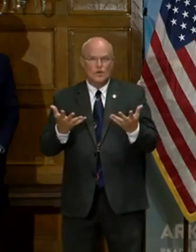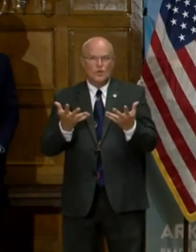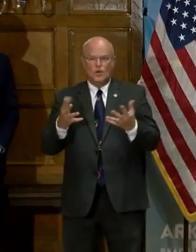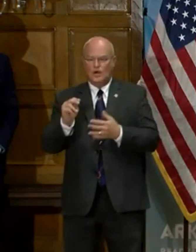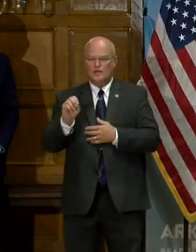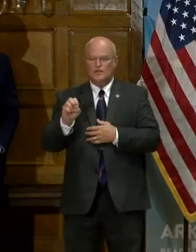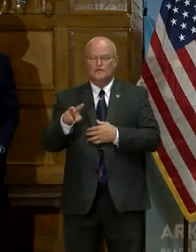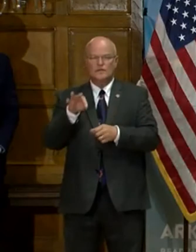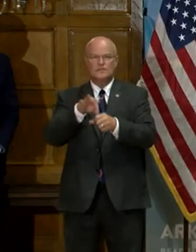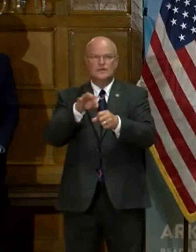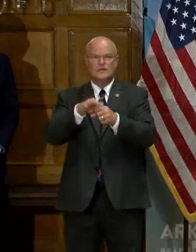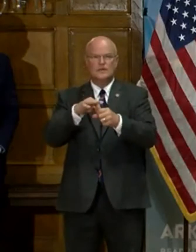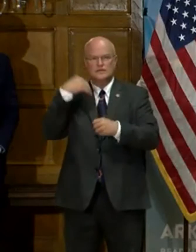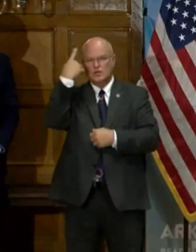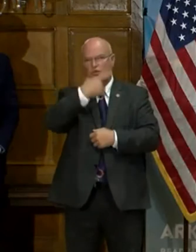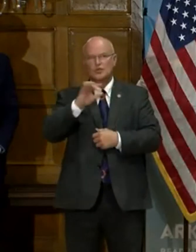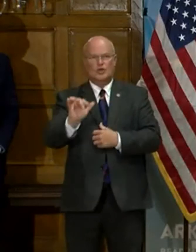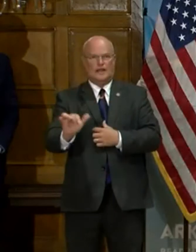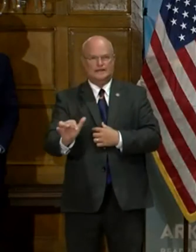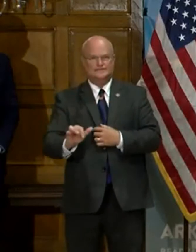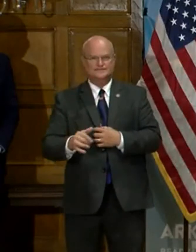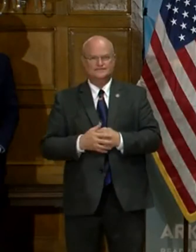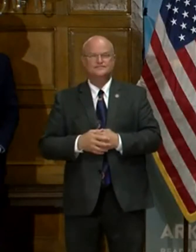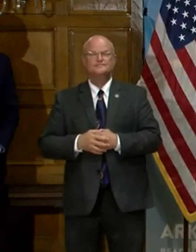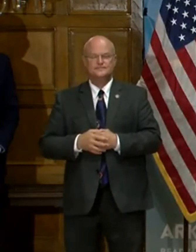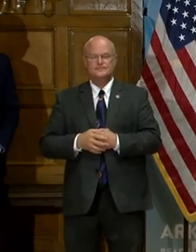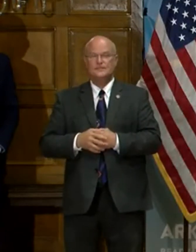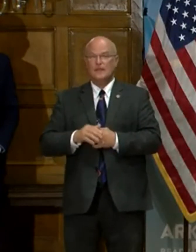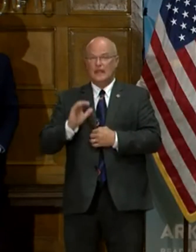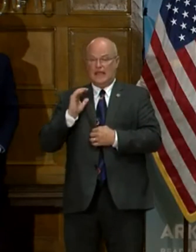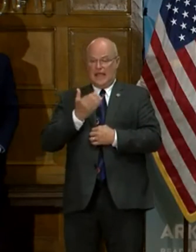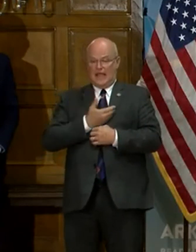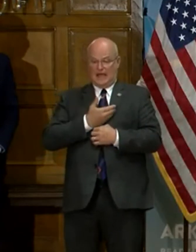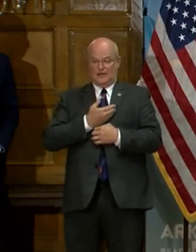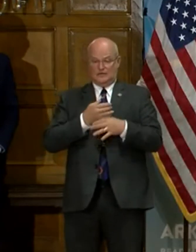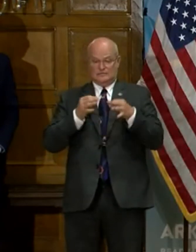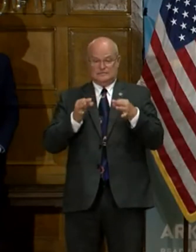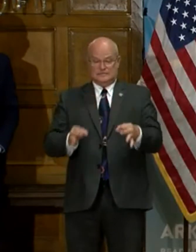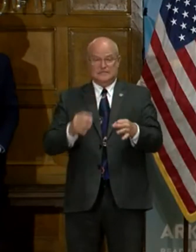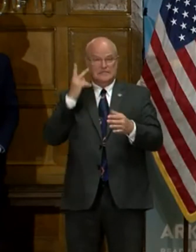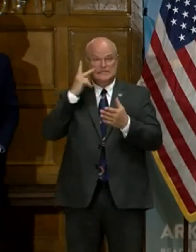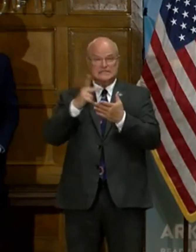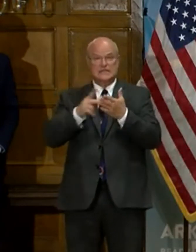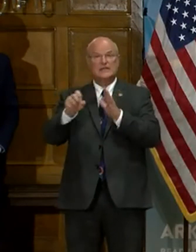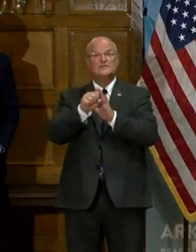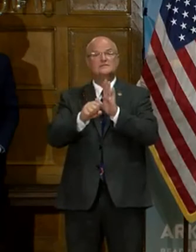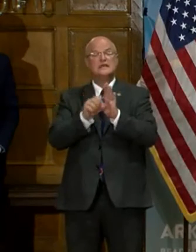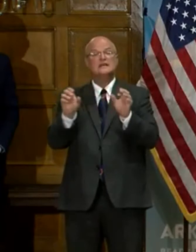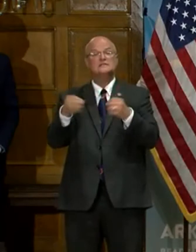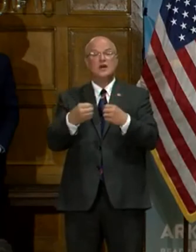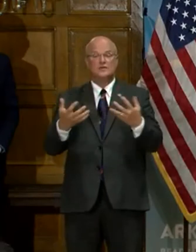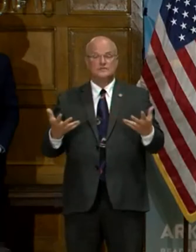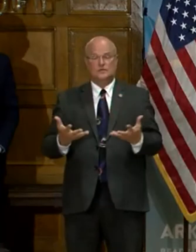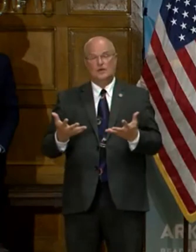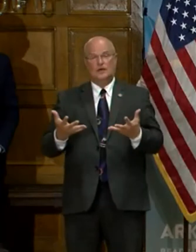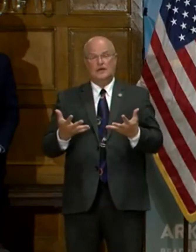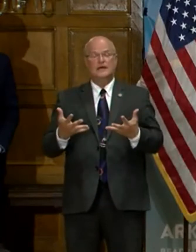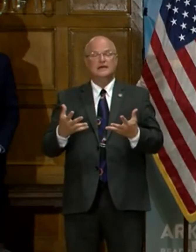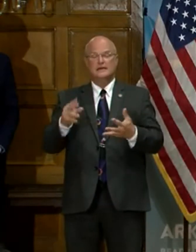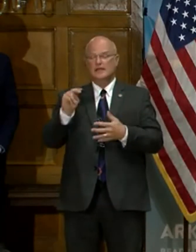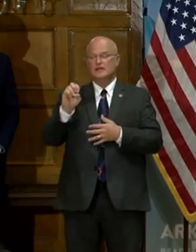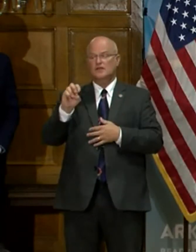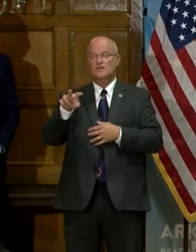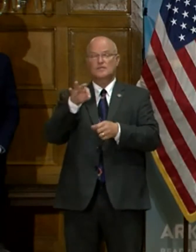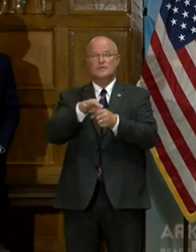will the November election look like? And it is our position, my position in the Secretary of State's office, is that the November election will